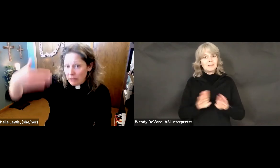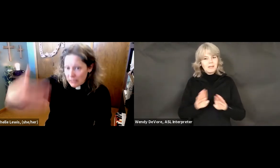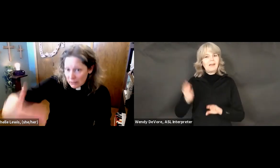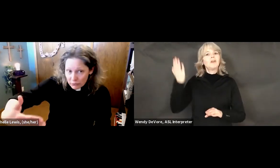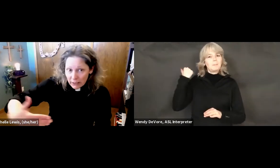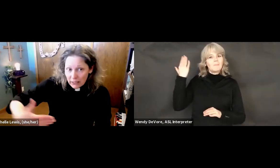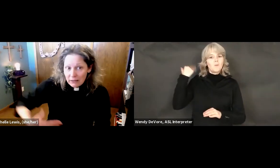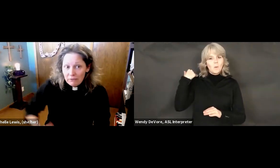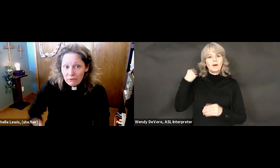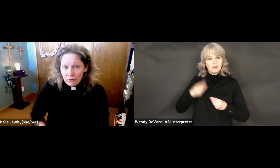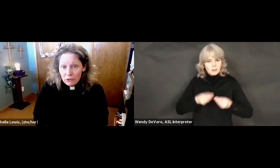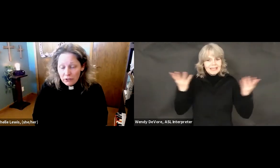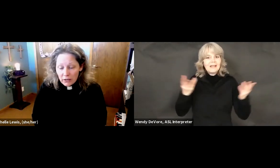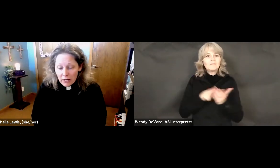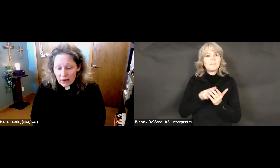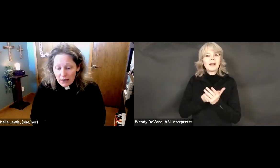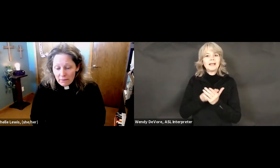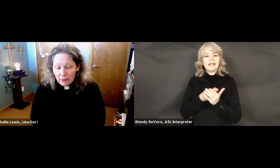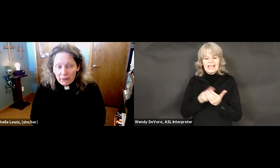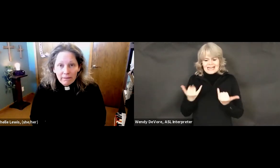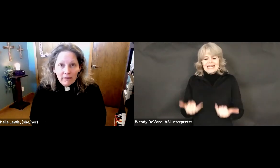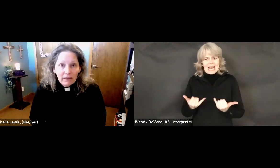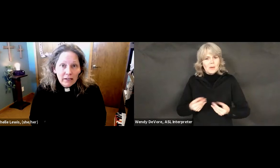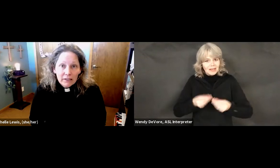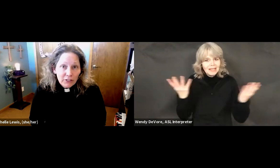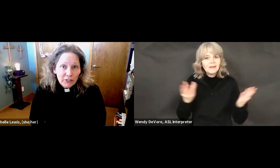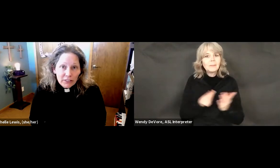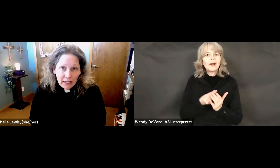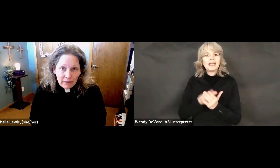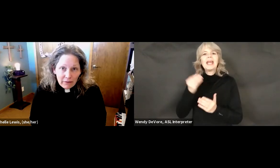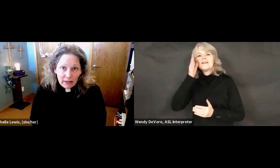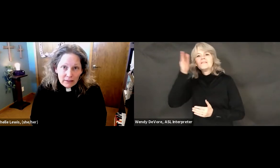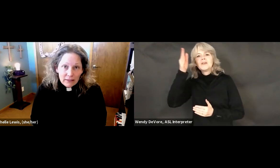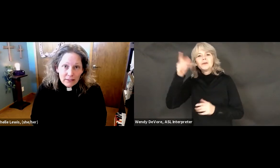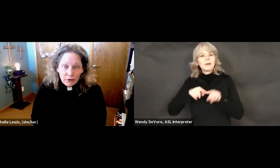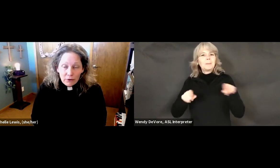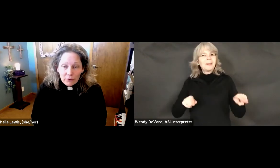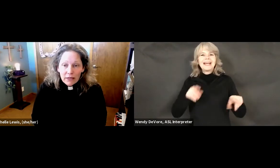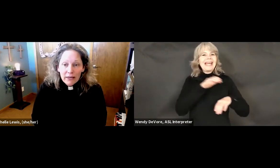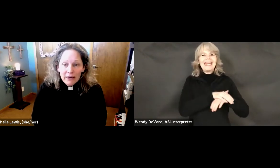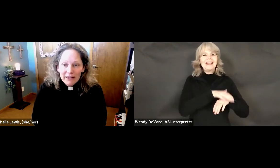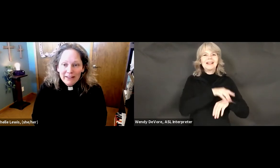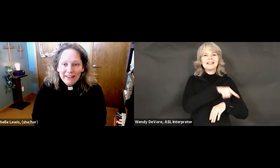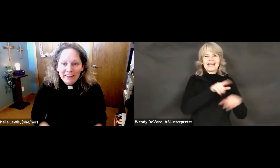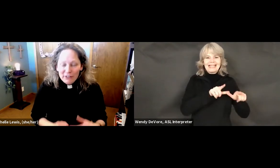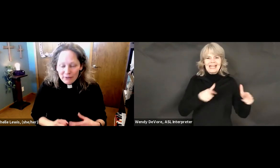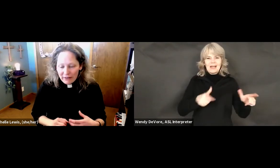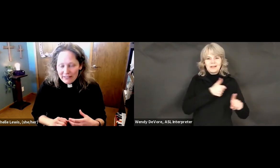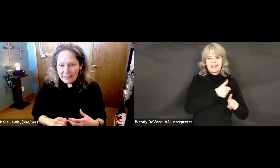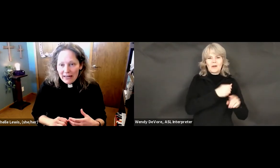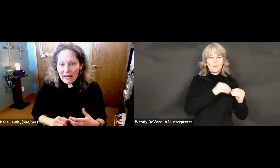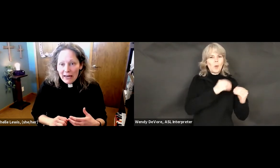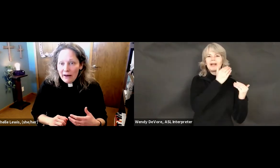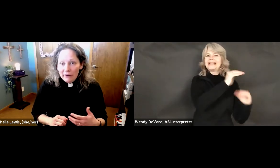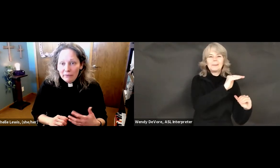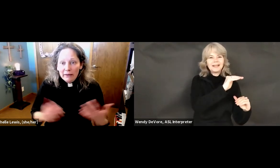I will keep doing it in the future. And English doesn't have that. And so in English, you would have to